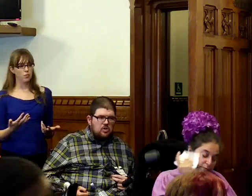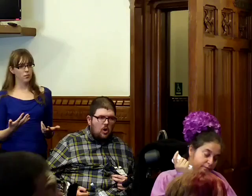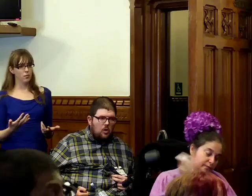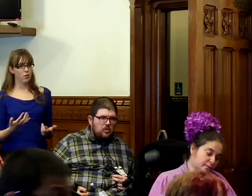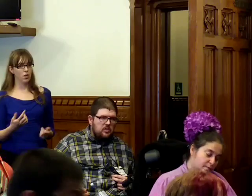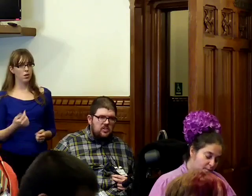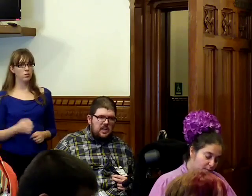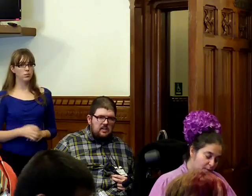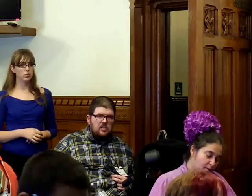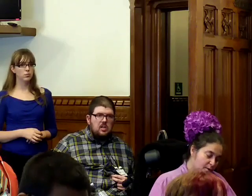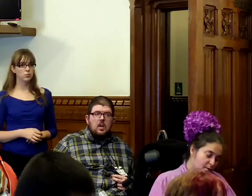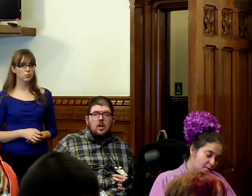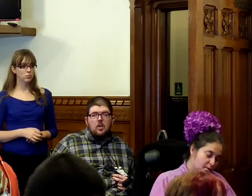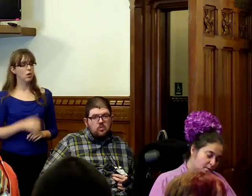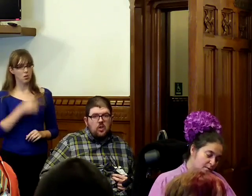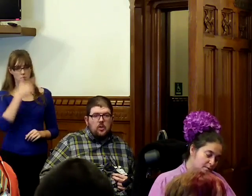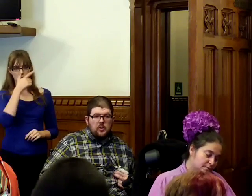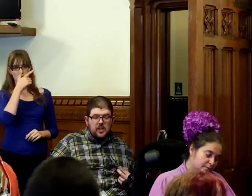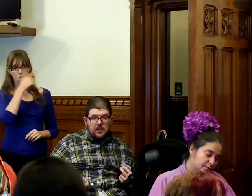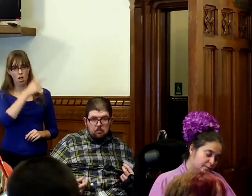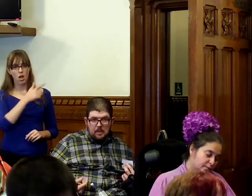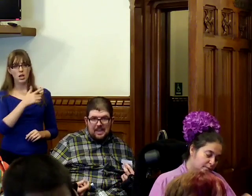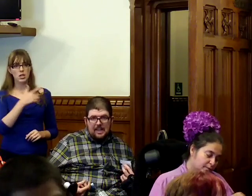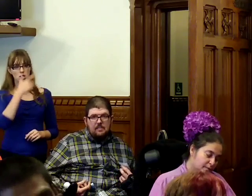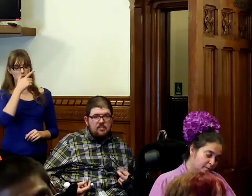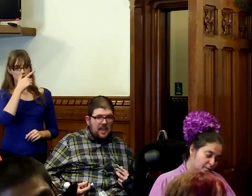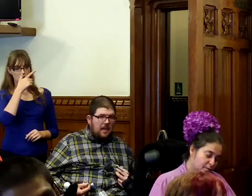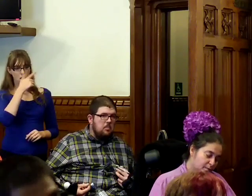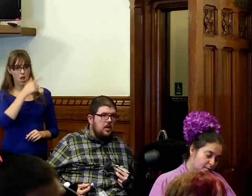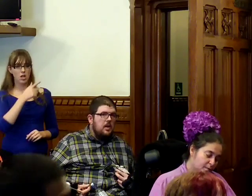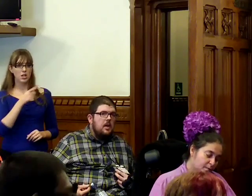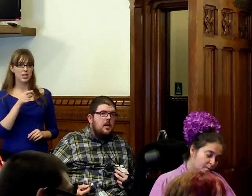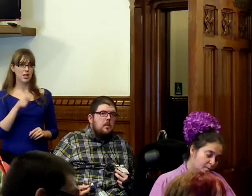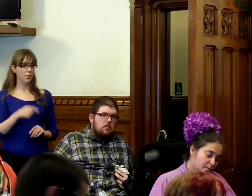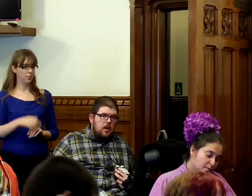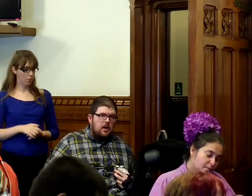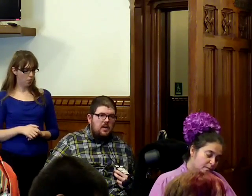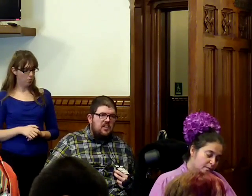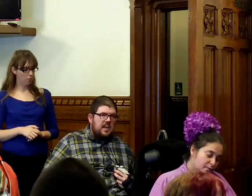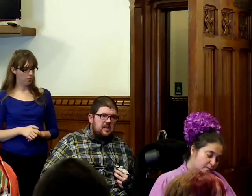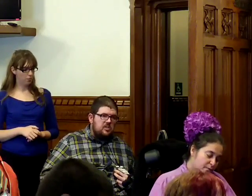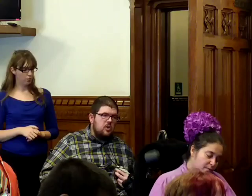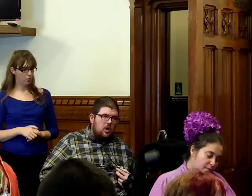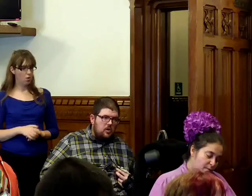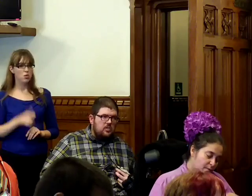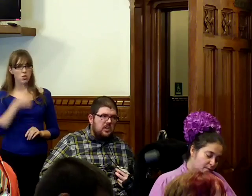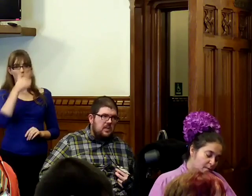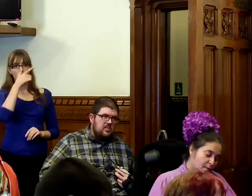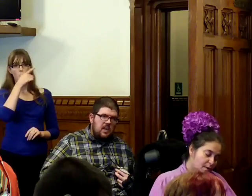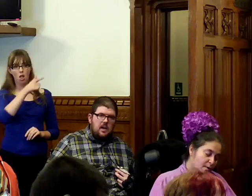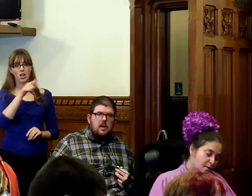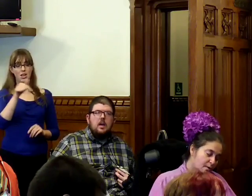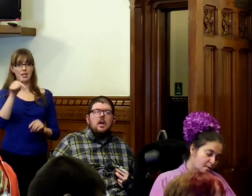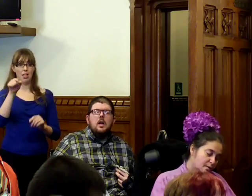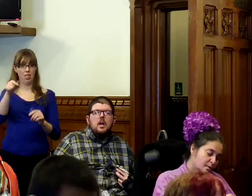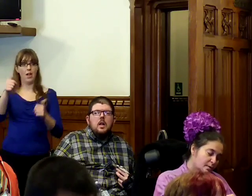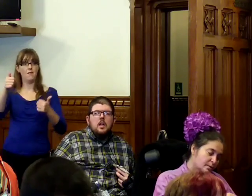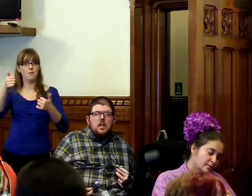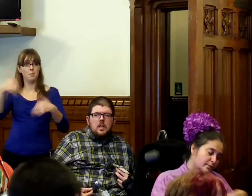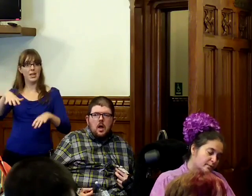I've had a children's age. I think you can believe that. But I've had a children's age